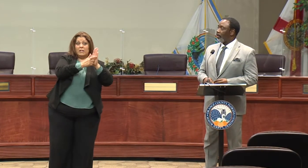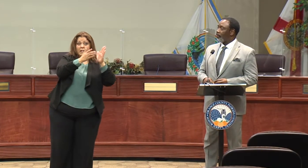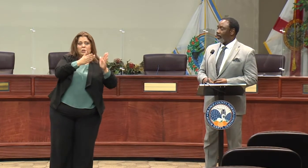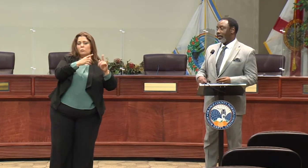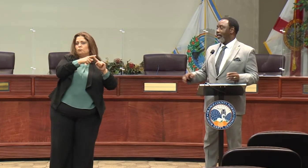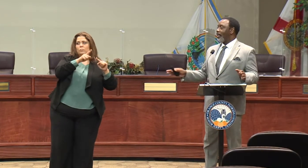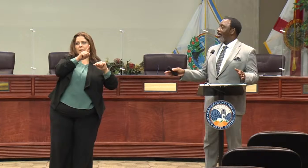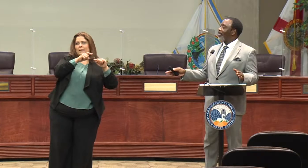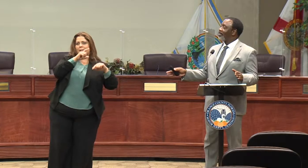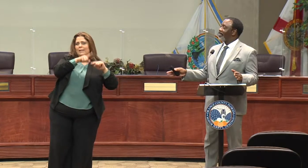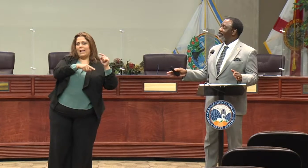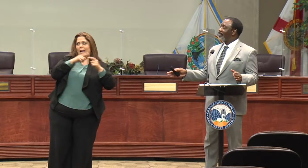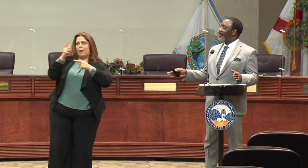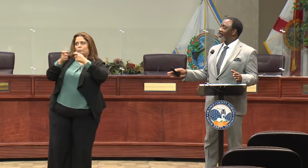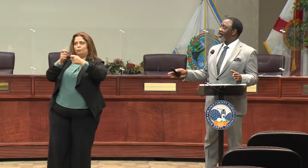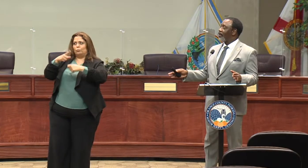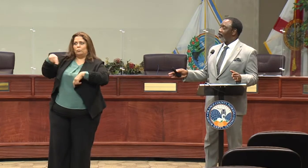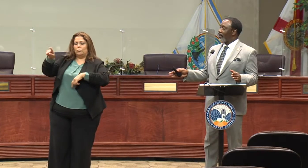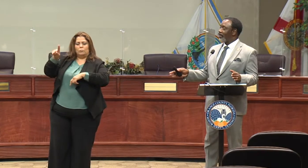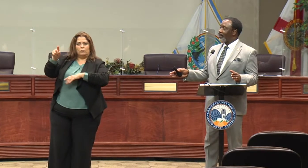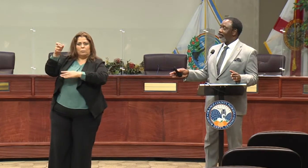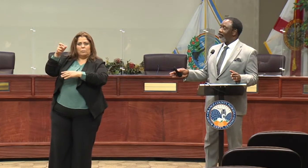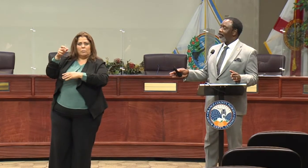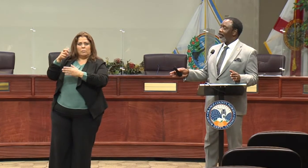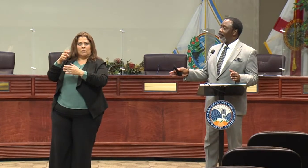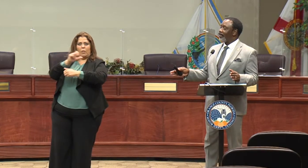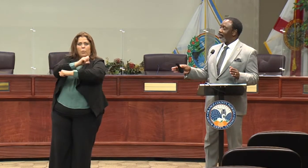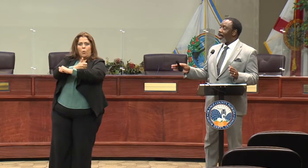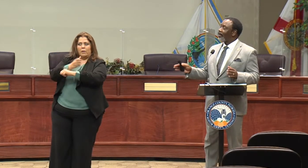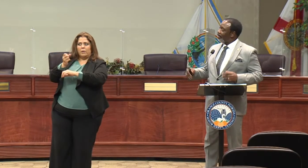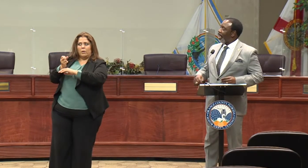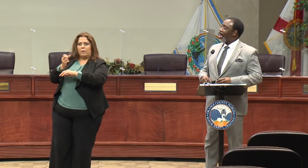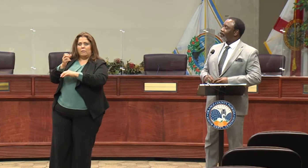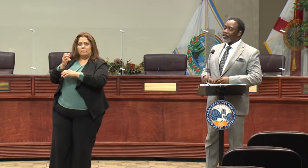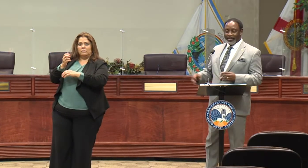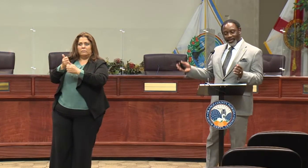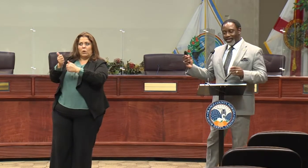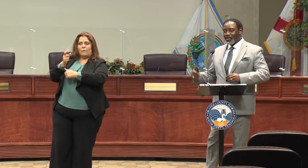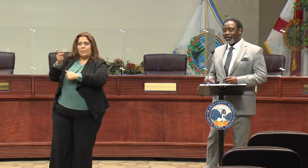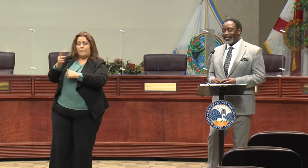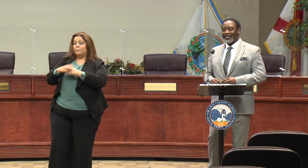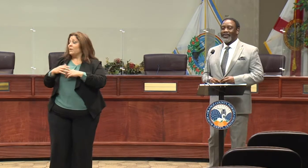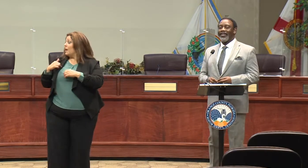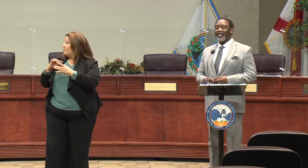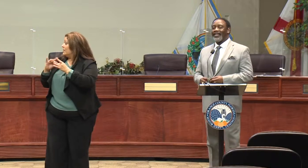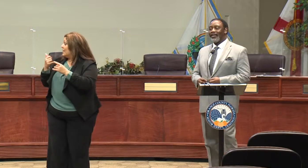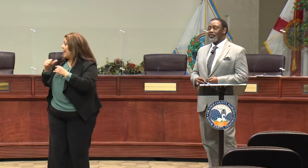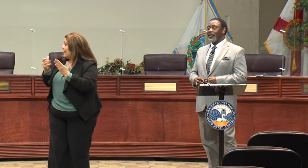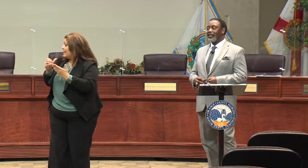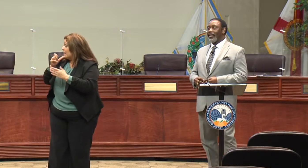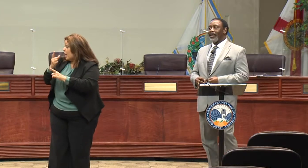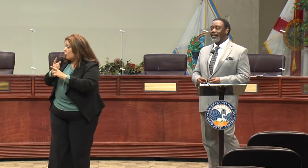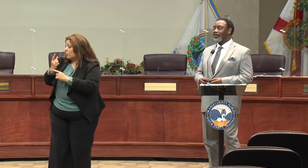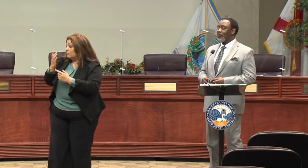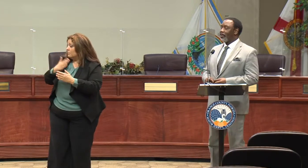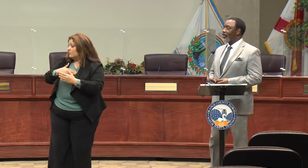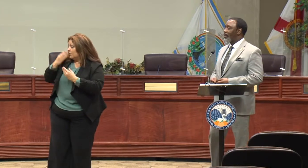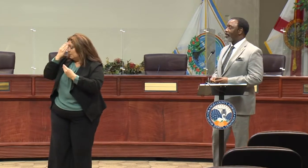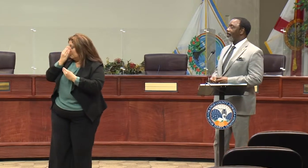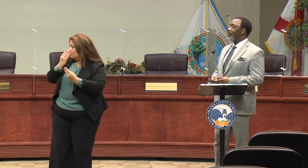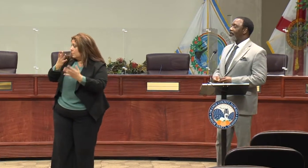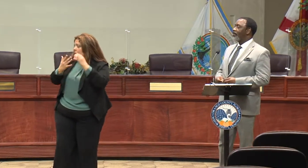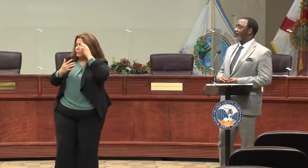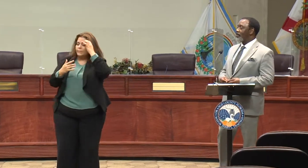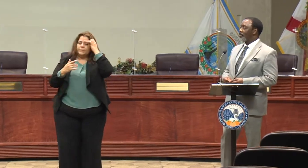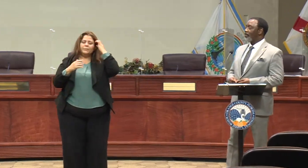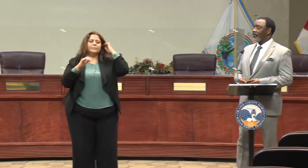Chief, if there's anything I said just then that is not accurate, then you can certainly speak to that at this point.